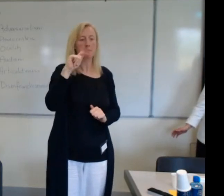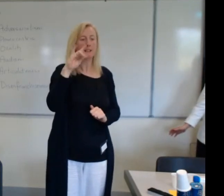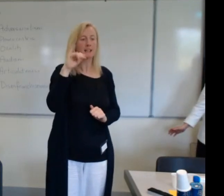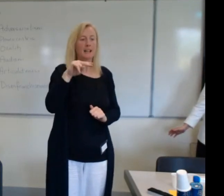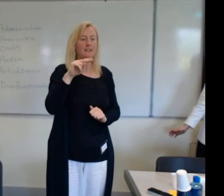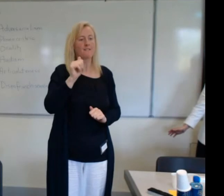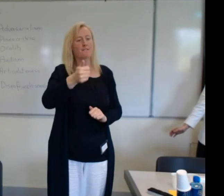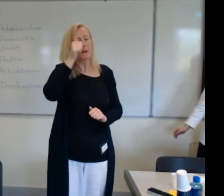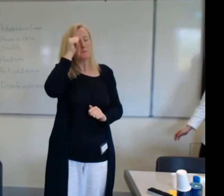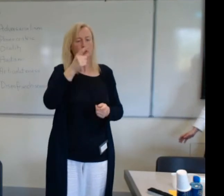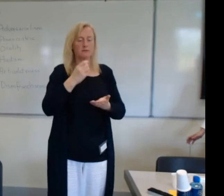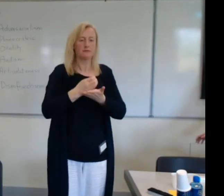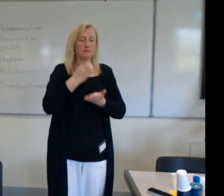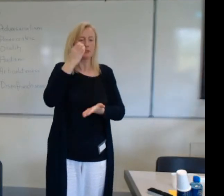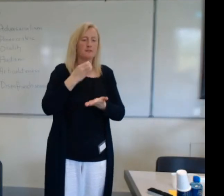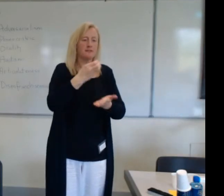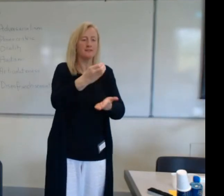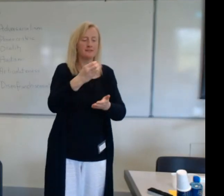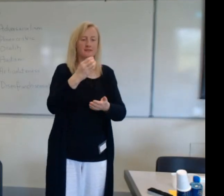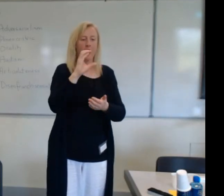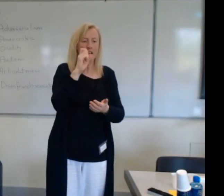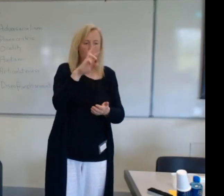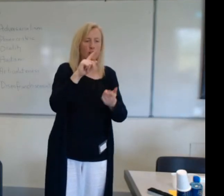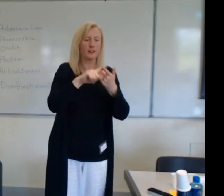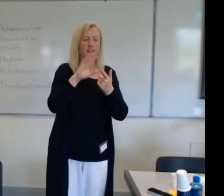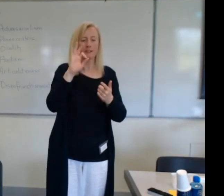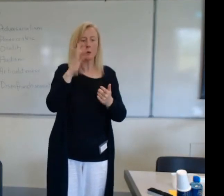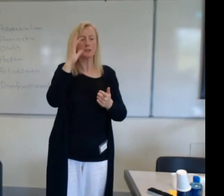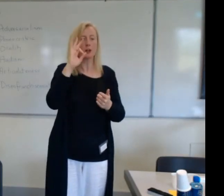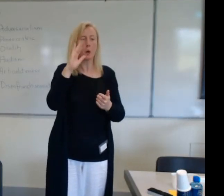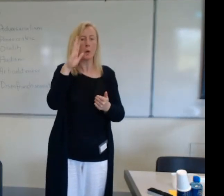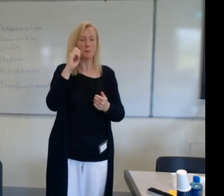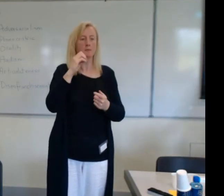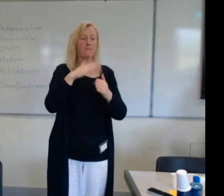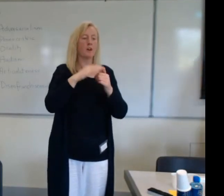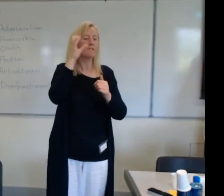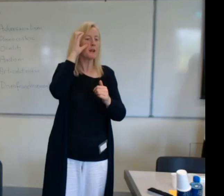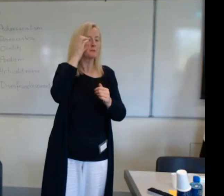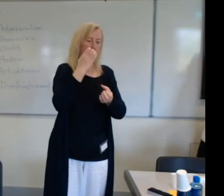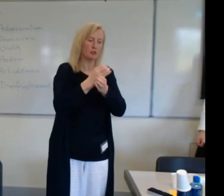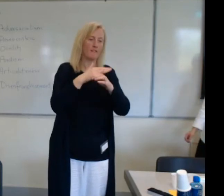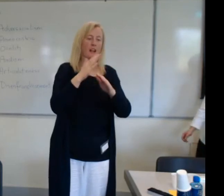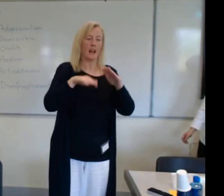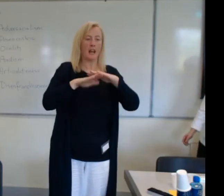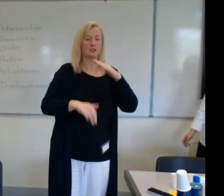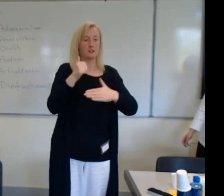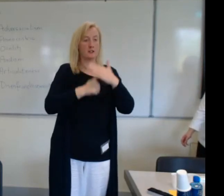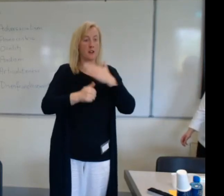of an Oscar and a Golden Globe Award many years ago for Children of a Lesser God. Her husband happens to be a police officer